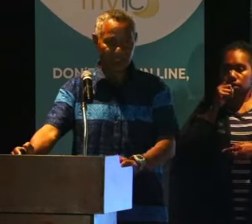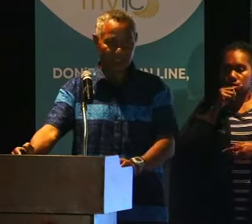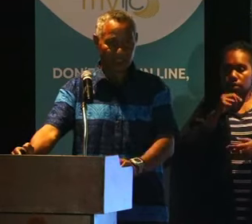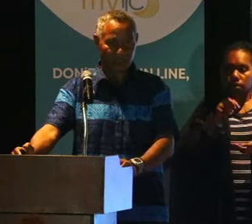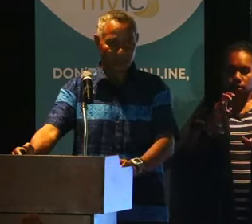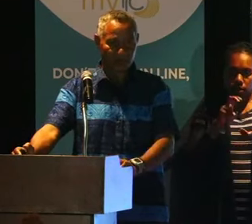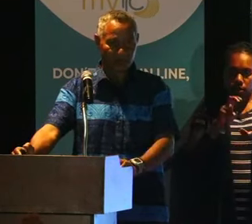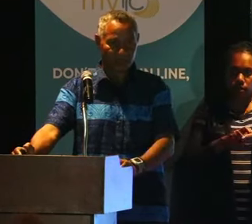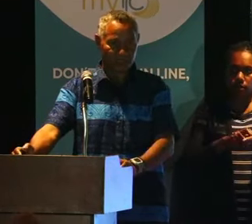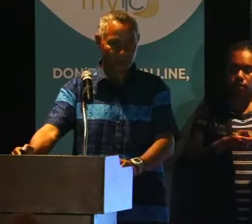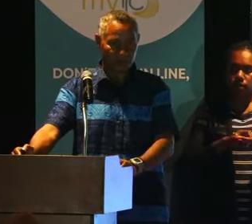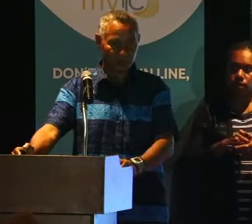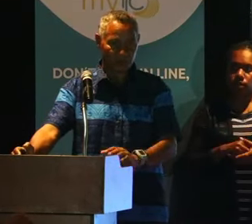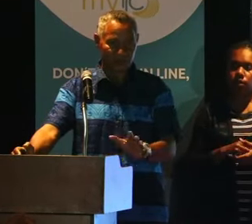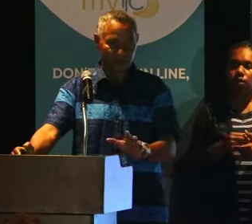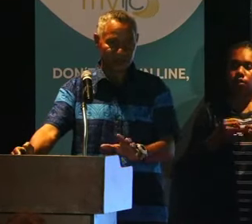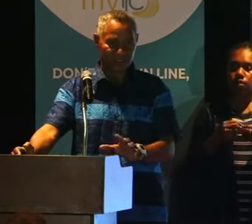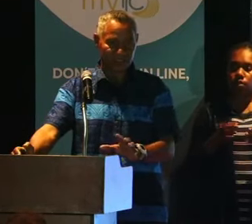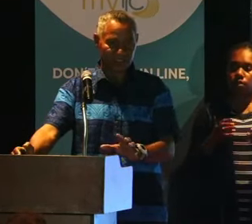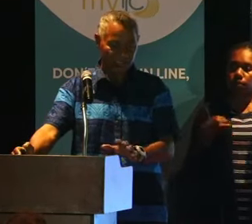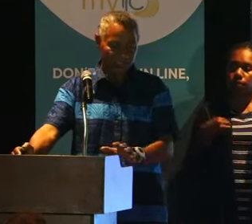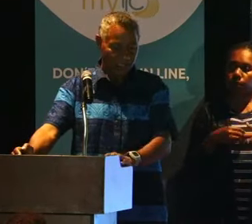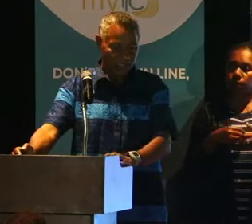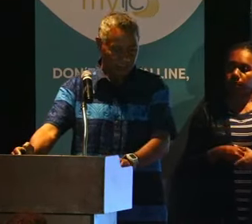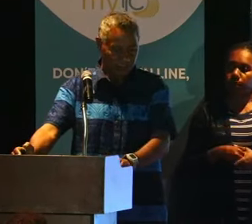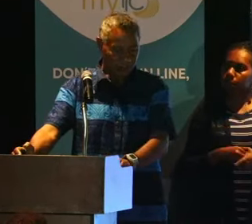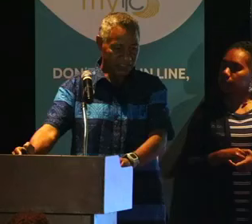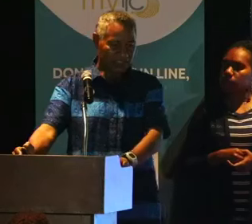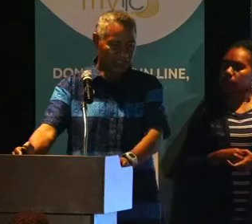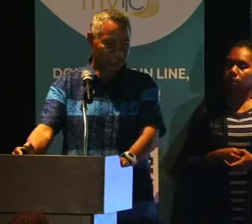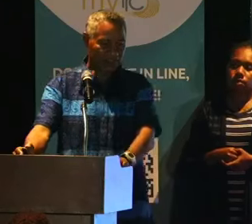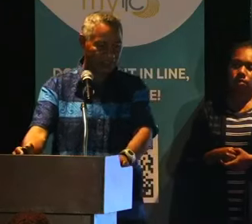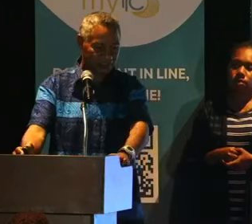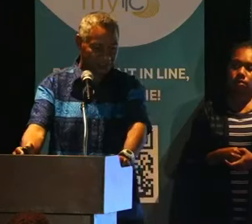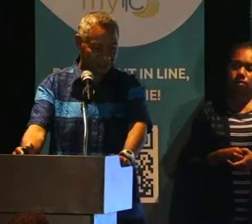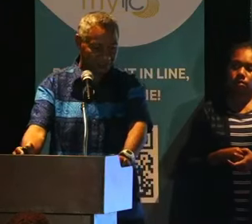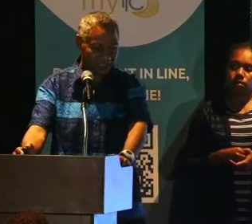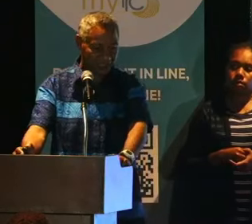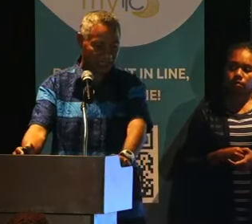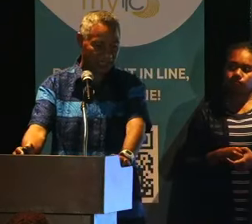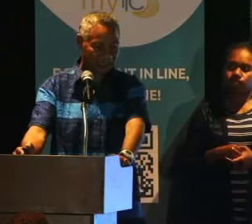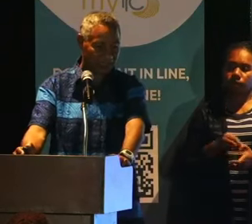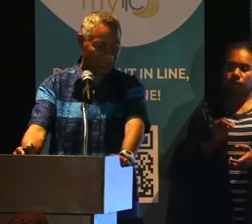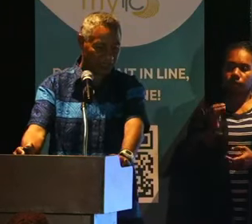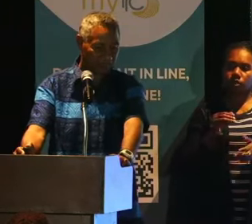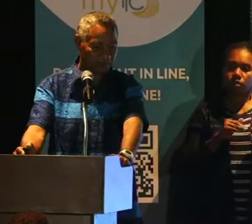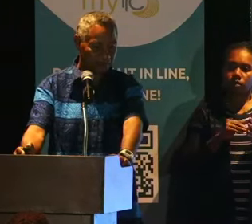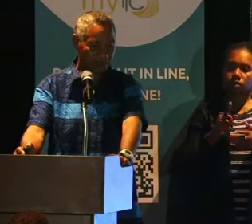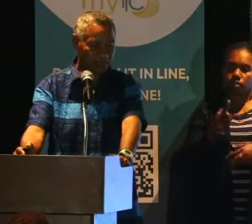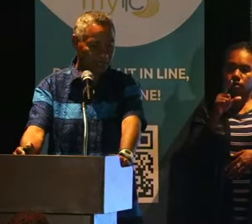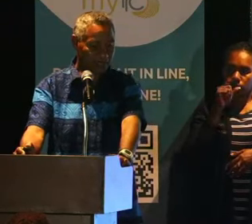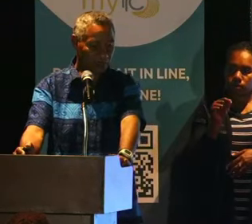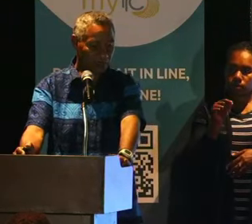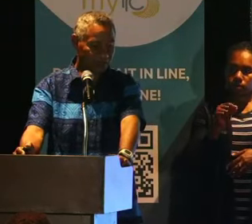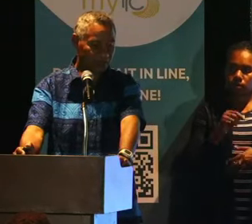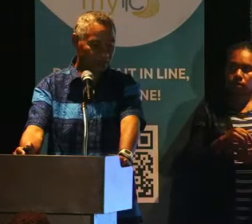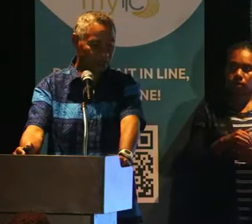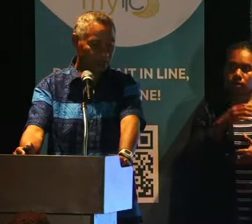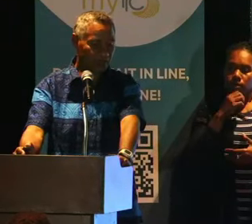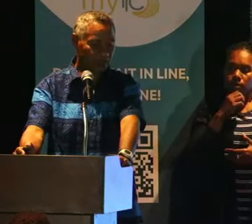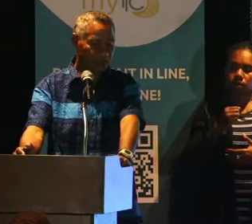self-start. That's where the cooperative is. So you can see the members believe in the value of the honestly